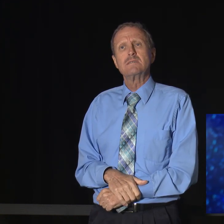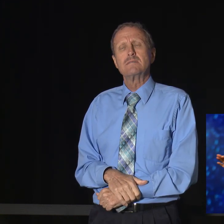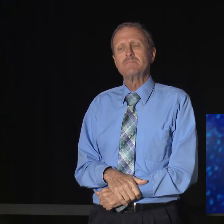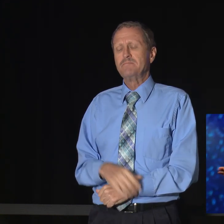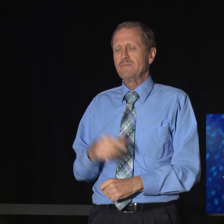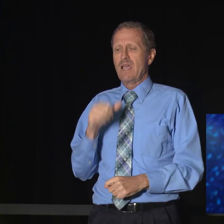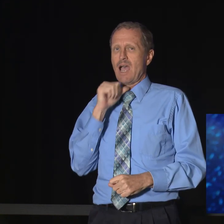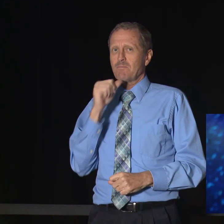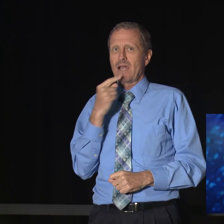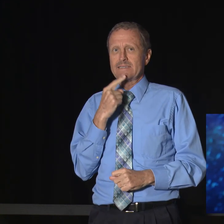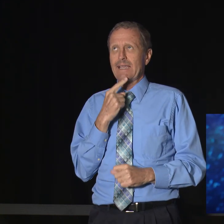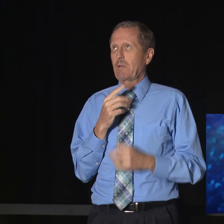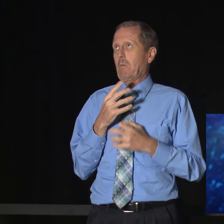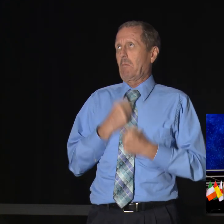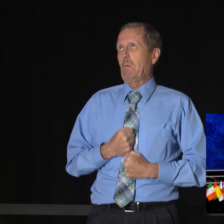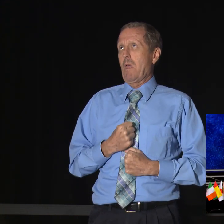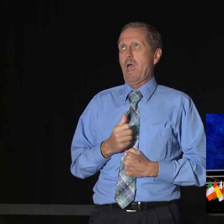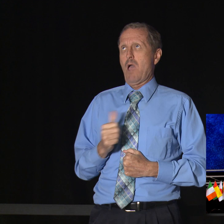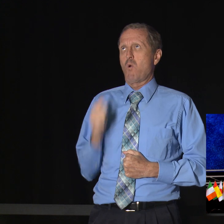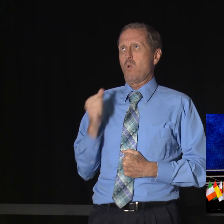So I'm not saying don't ask God.